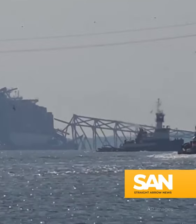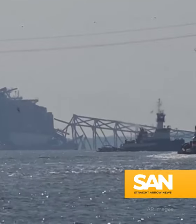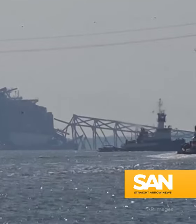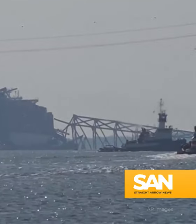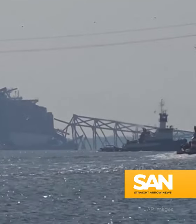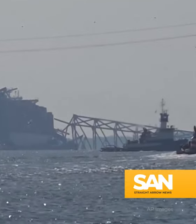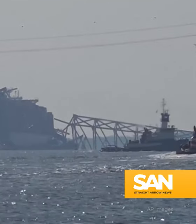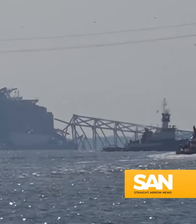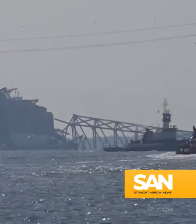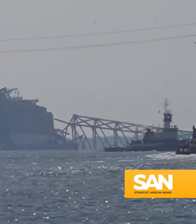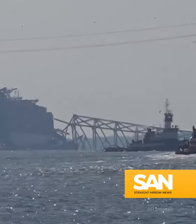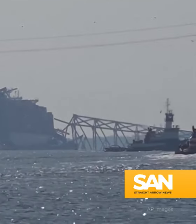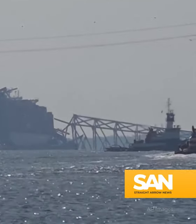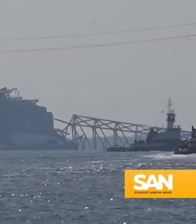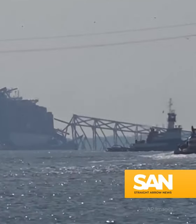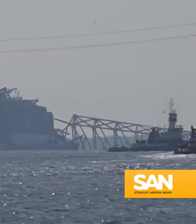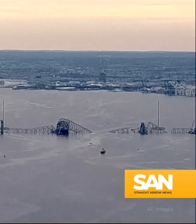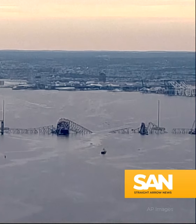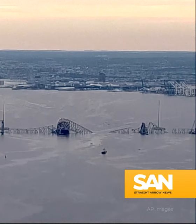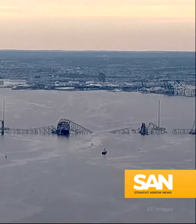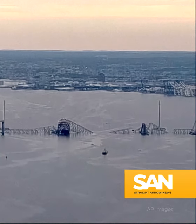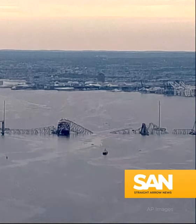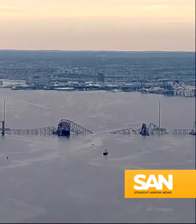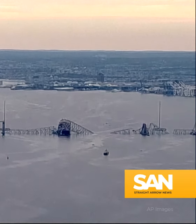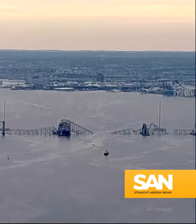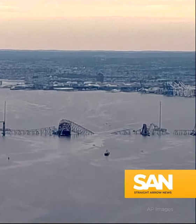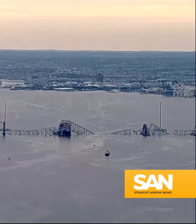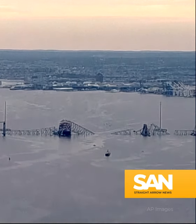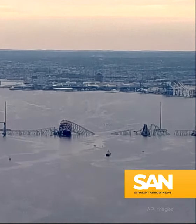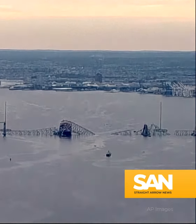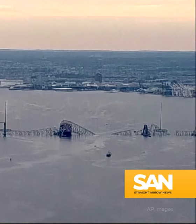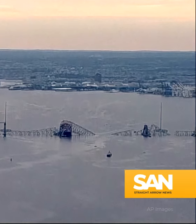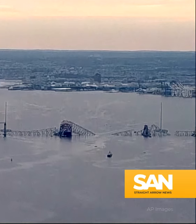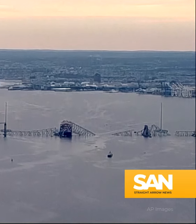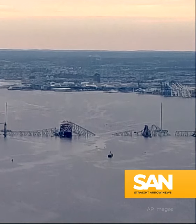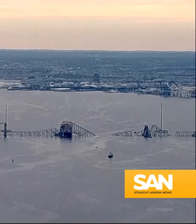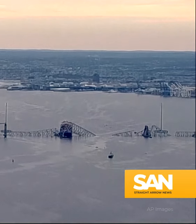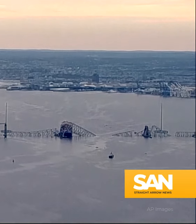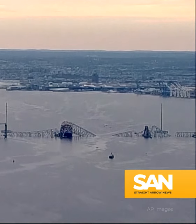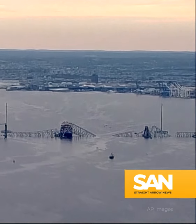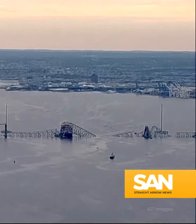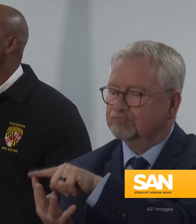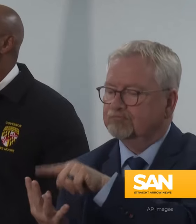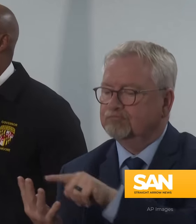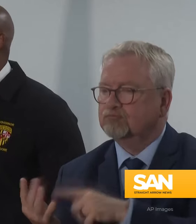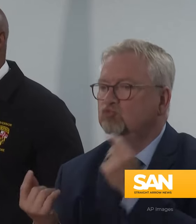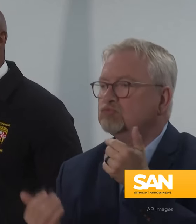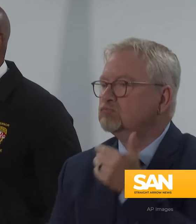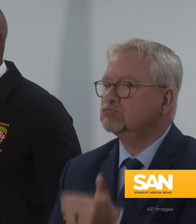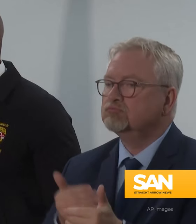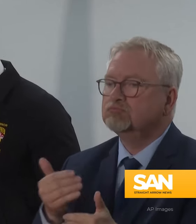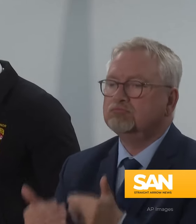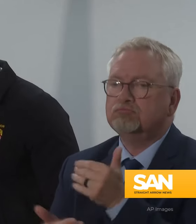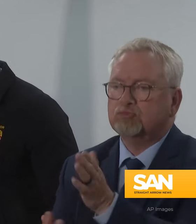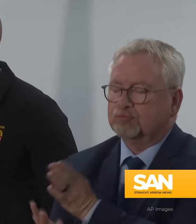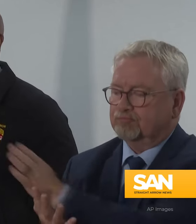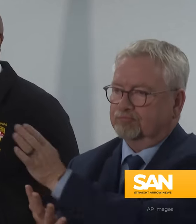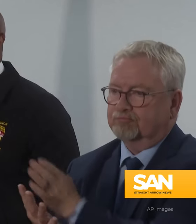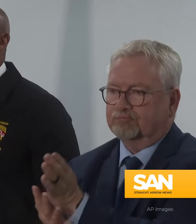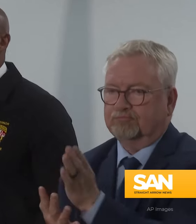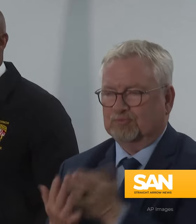the Biden administration approved $60 million in immediate aid for debris recovery efforts. This work will not take